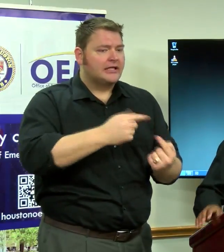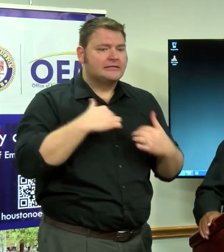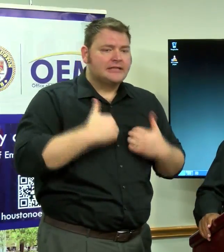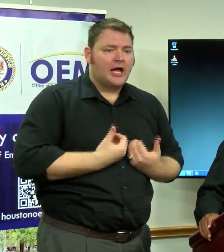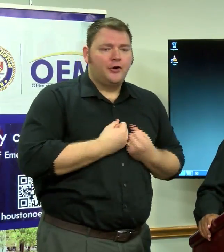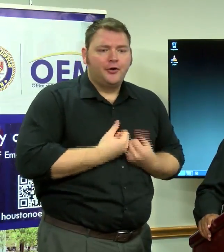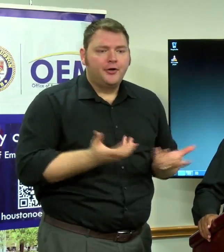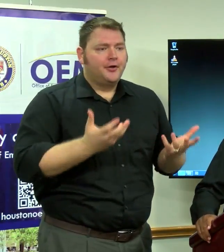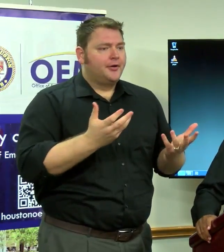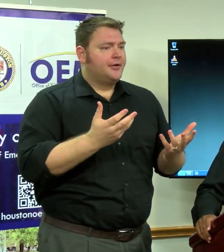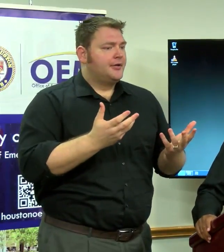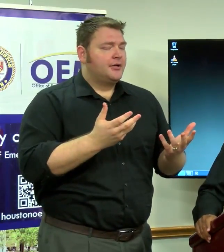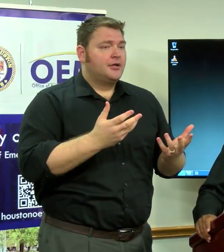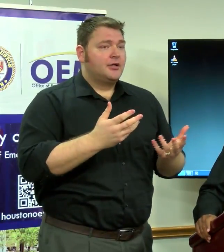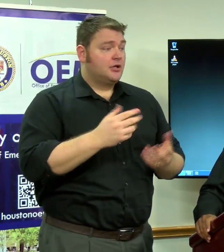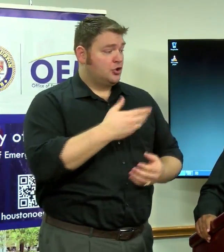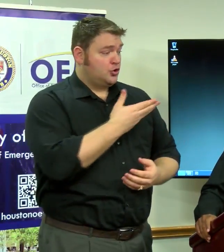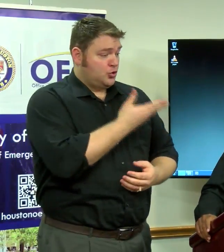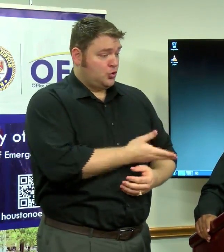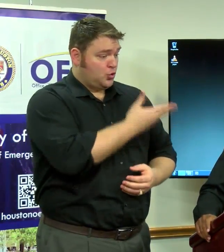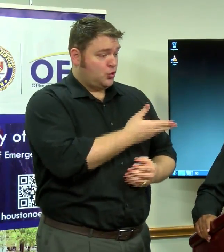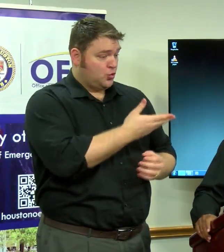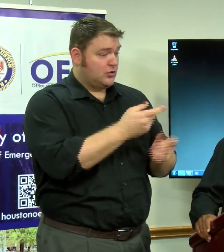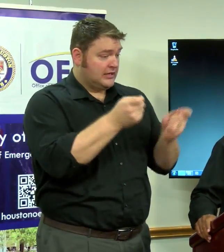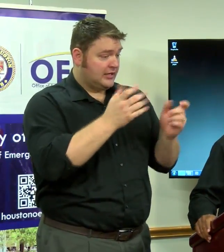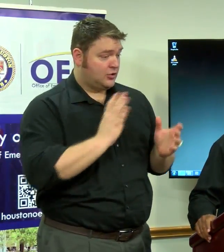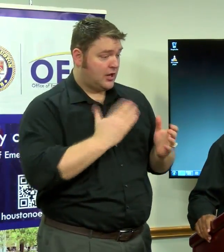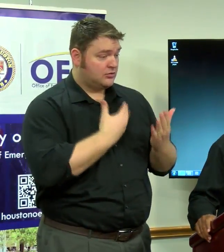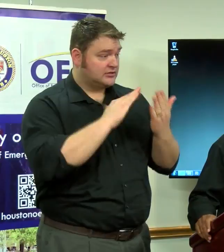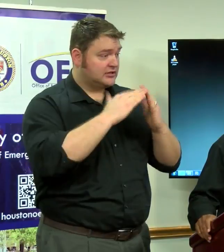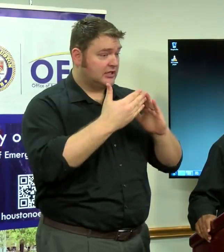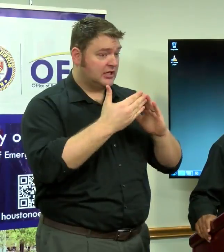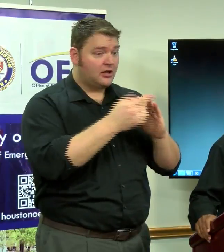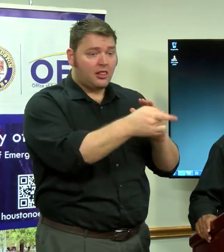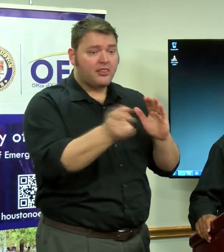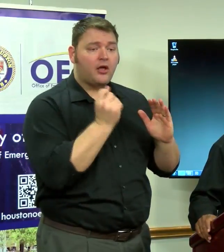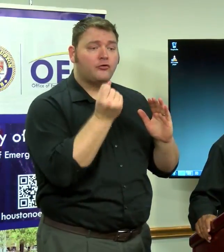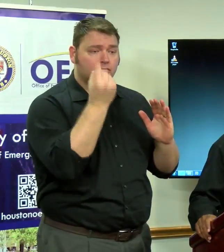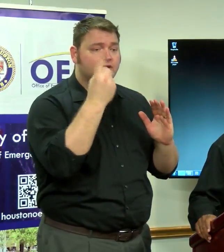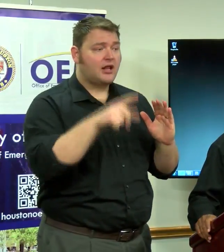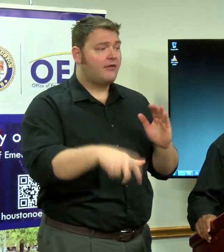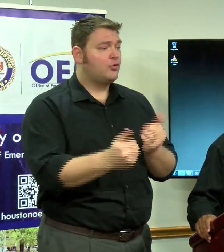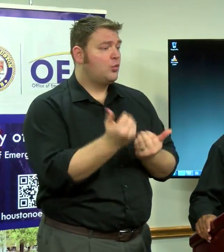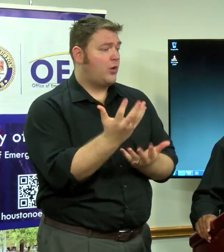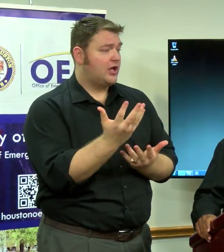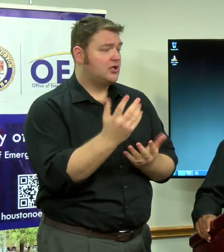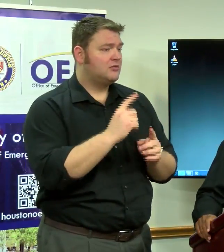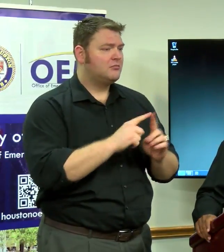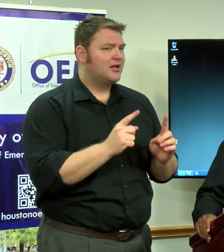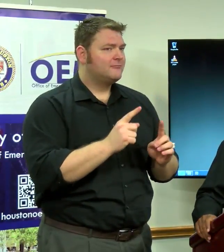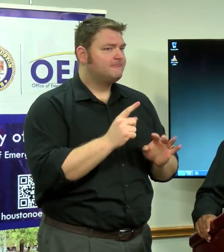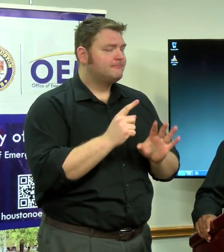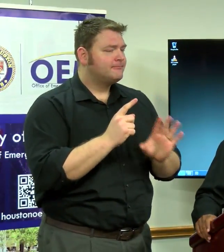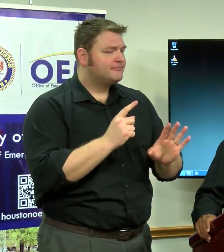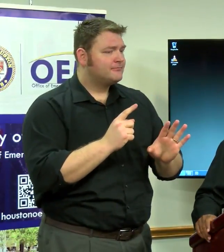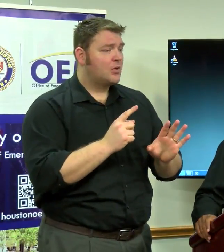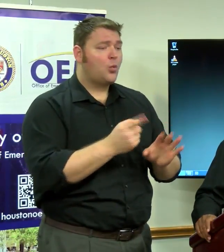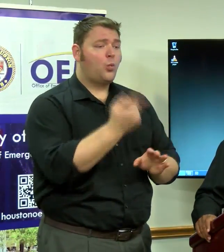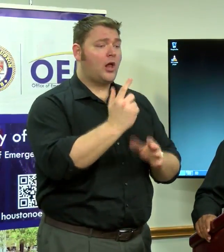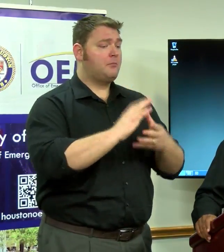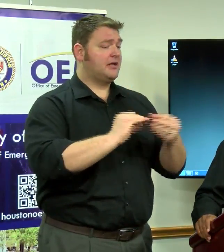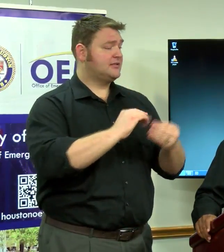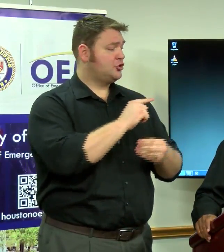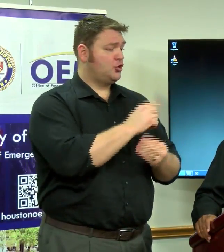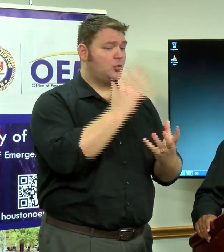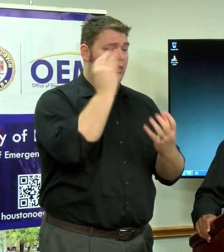tired. As the leader of our city, they understand that they have to wait, but what's the one thing, the one message that